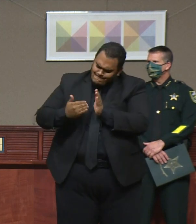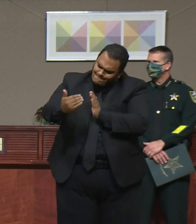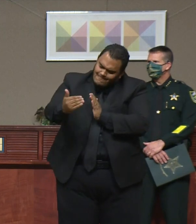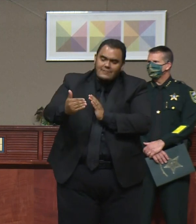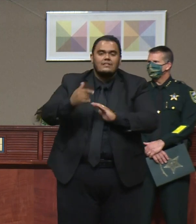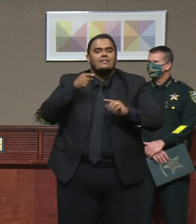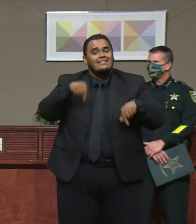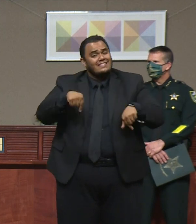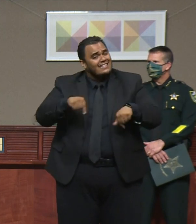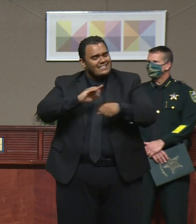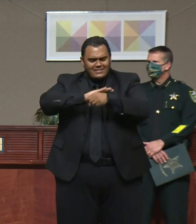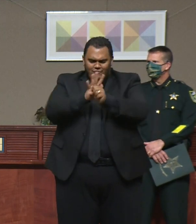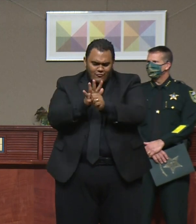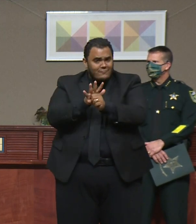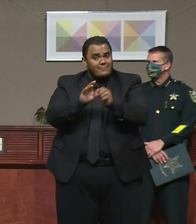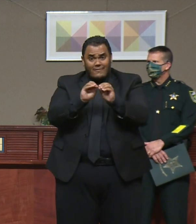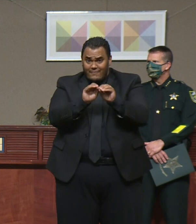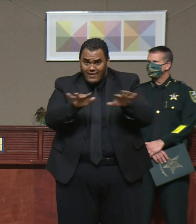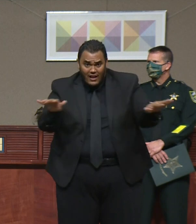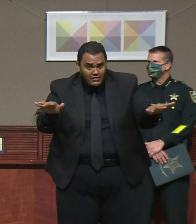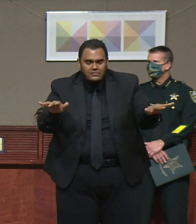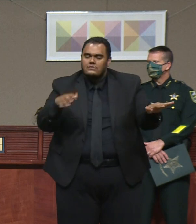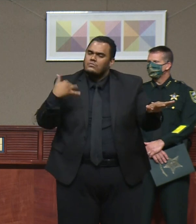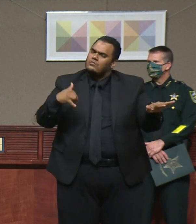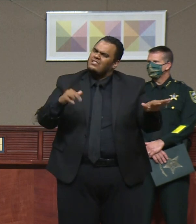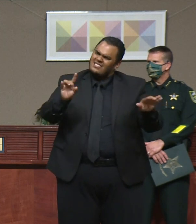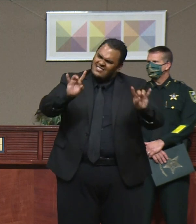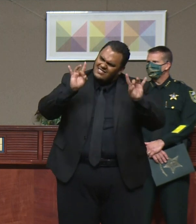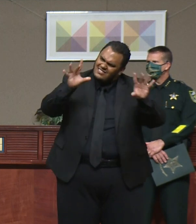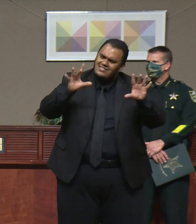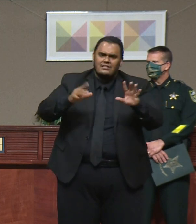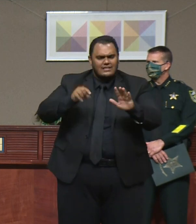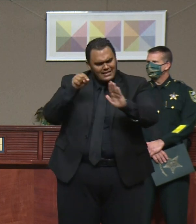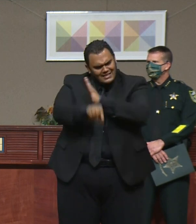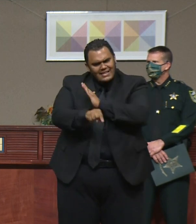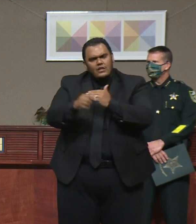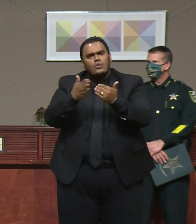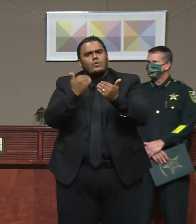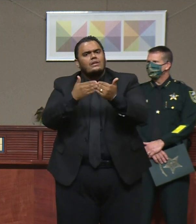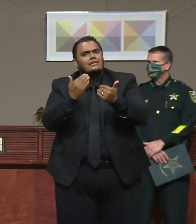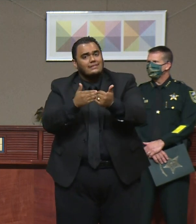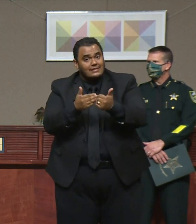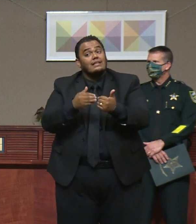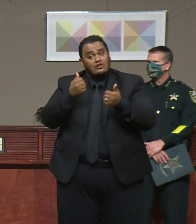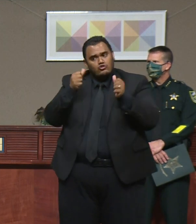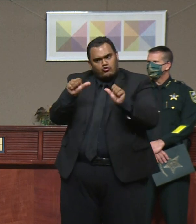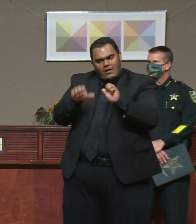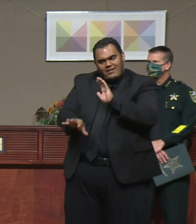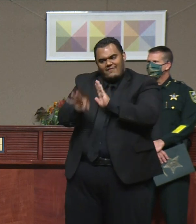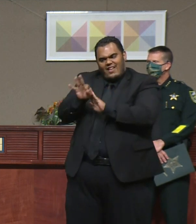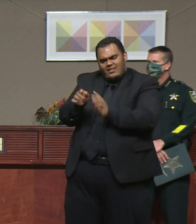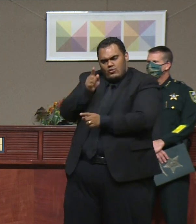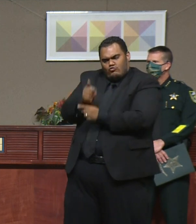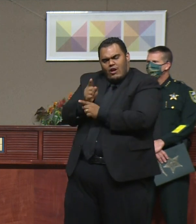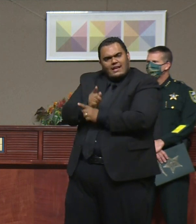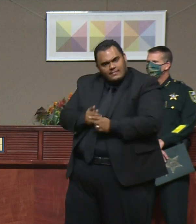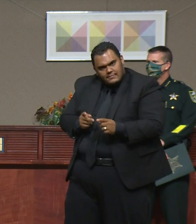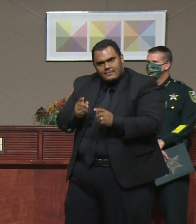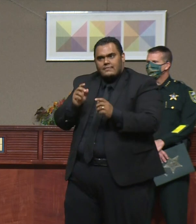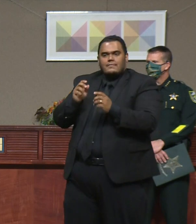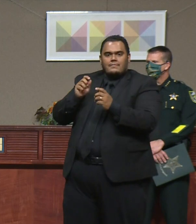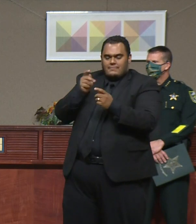this virus is very deadly, and it's looking for the right circumstances to strike and cause damage. So we need to be